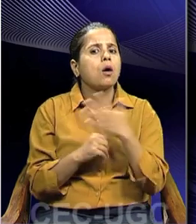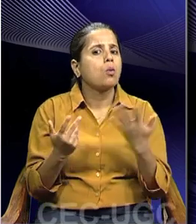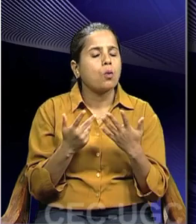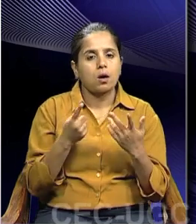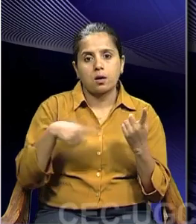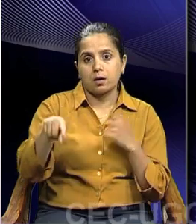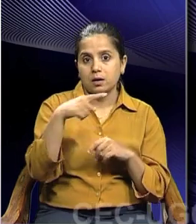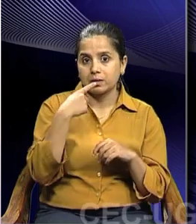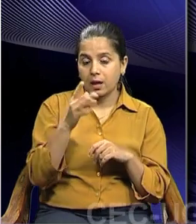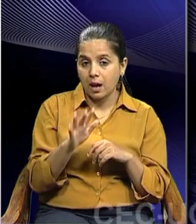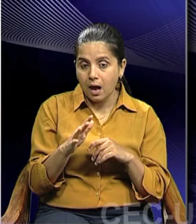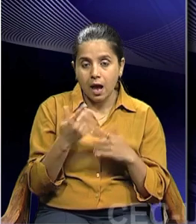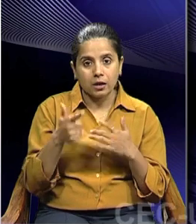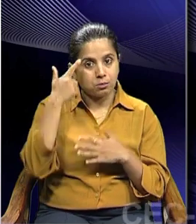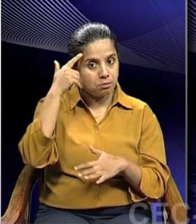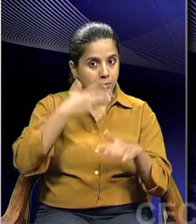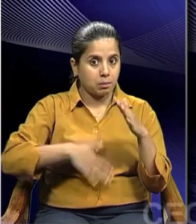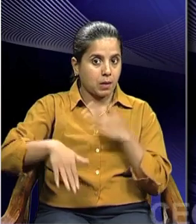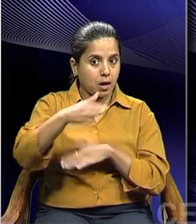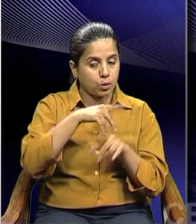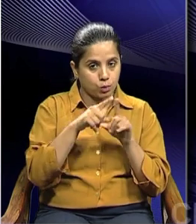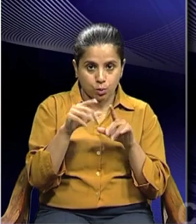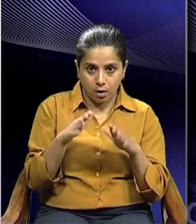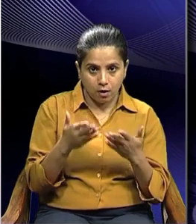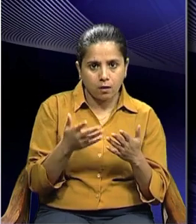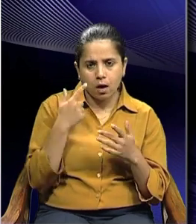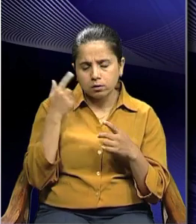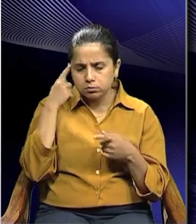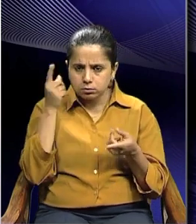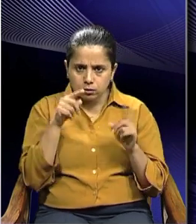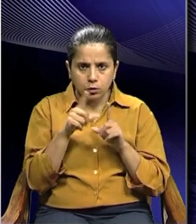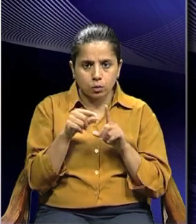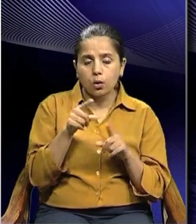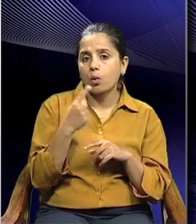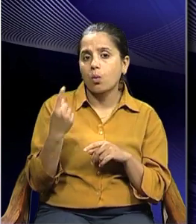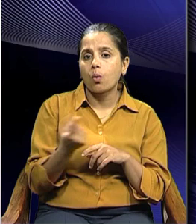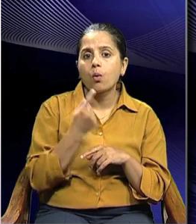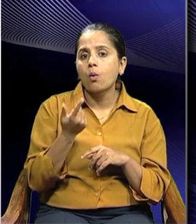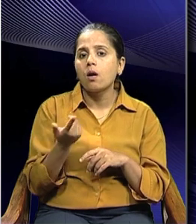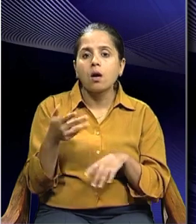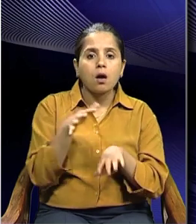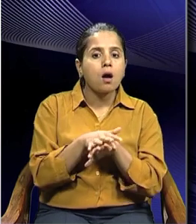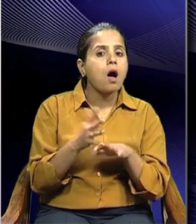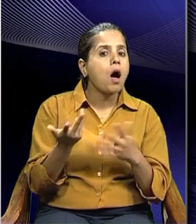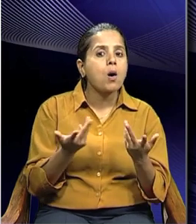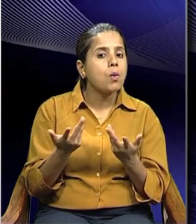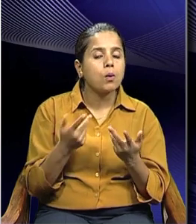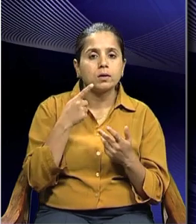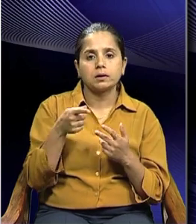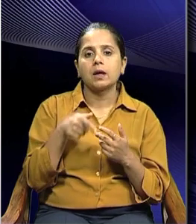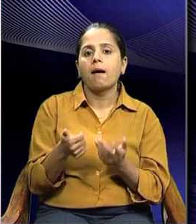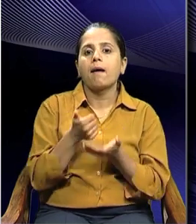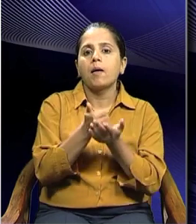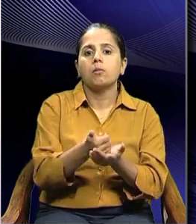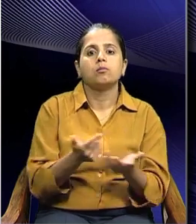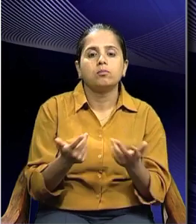you are making, whatever plans you are crafting and drafting, that can only be implemented by the help of or